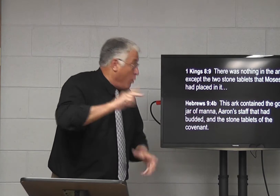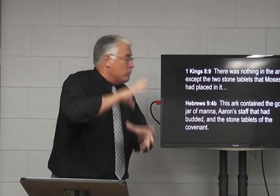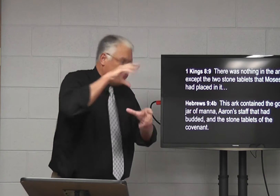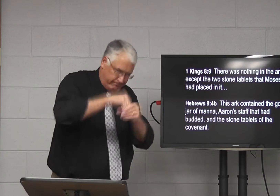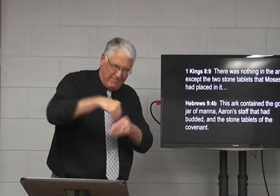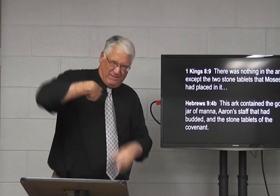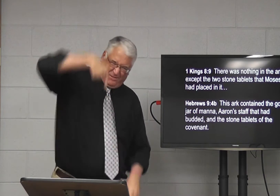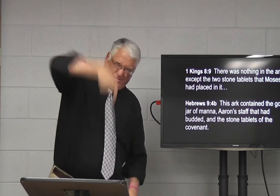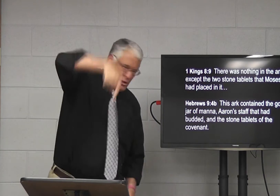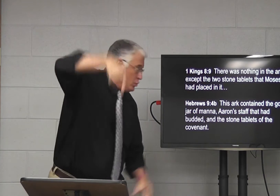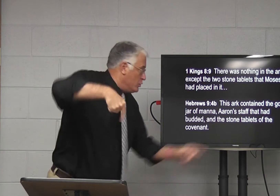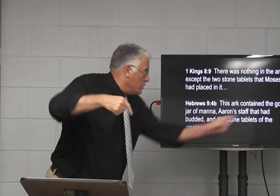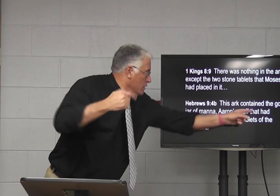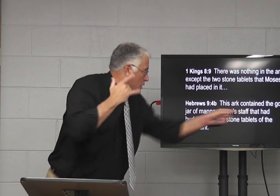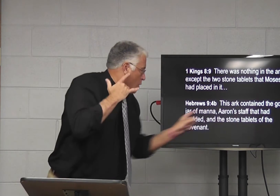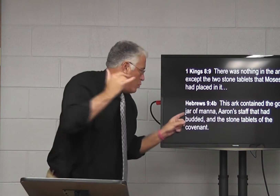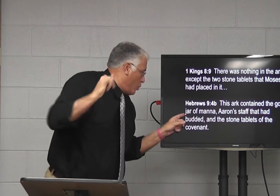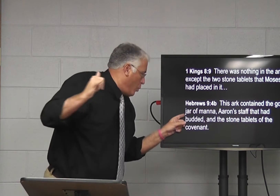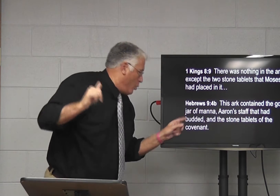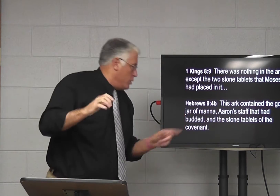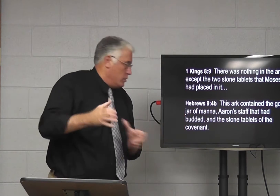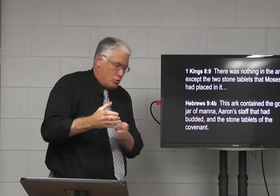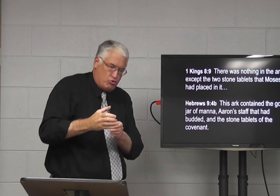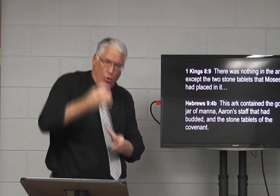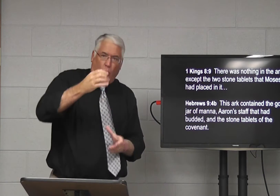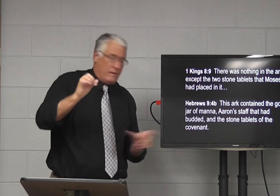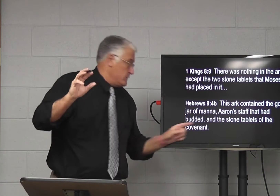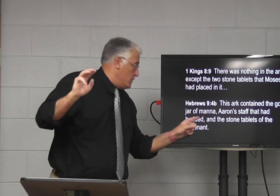in Hebrews 9:4 says the ark contained the gold jar of manna,